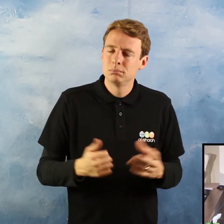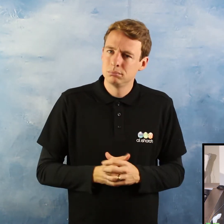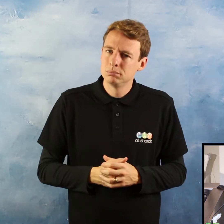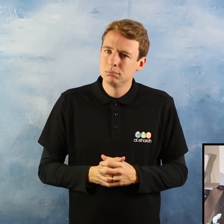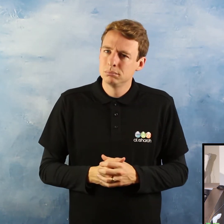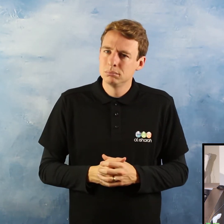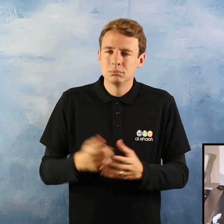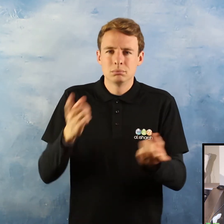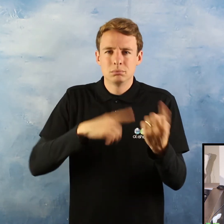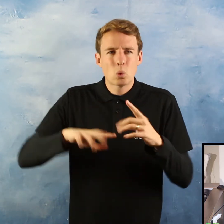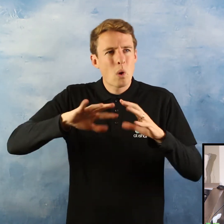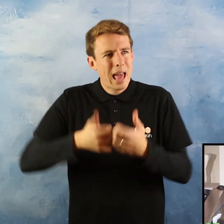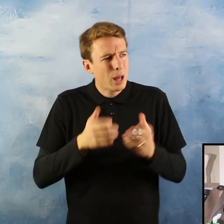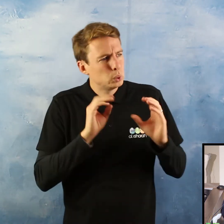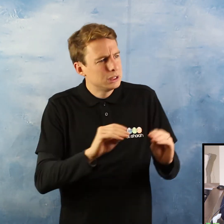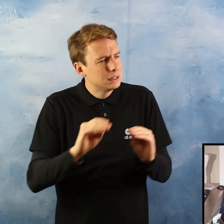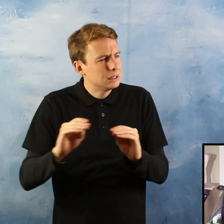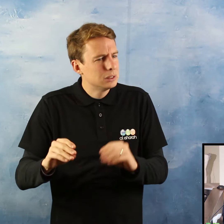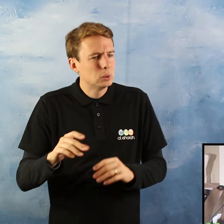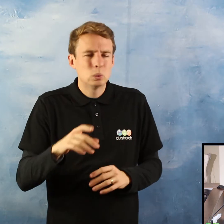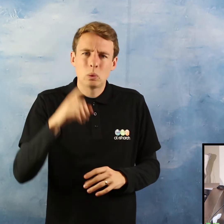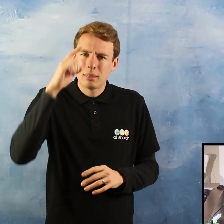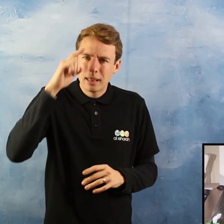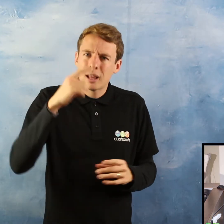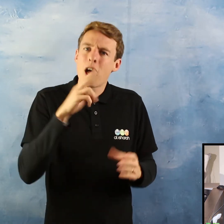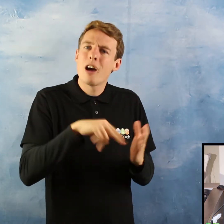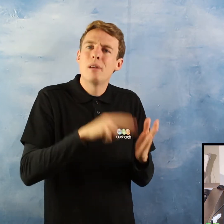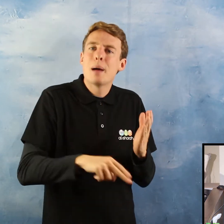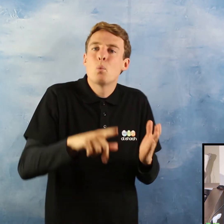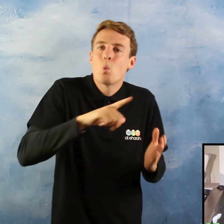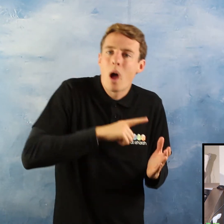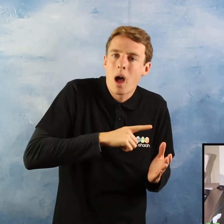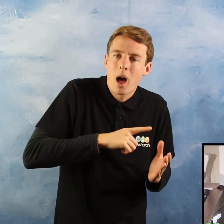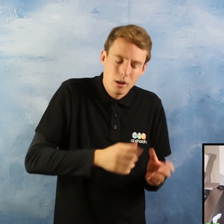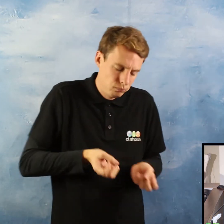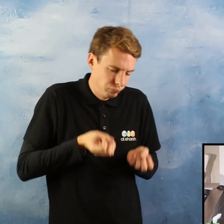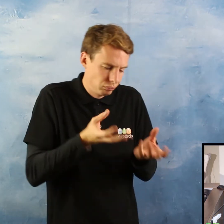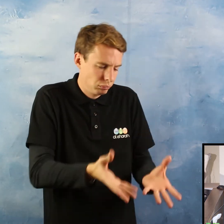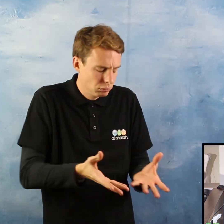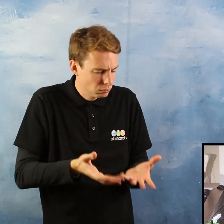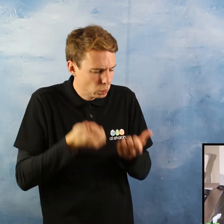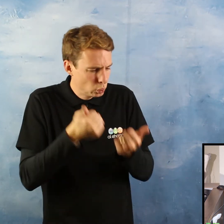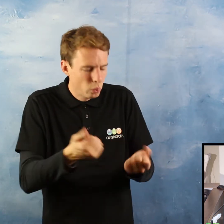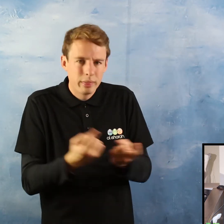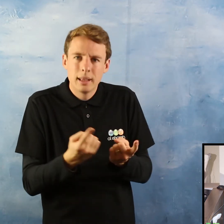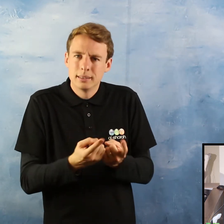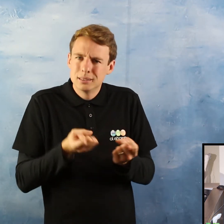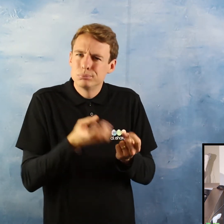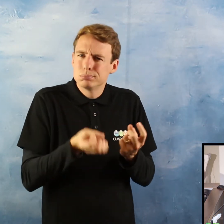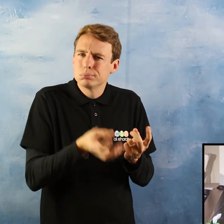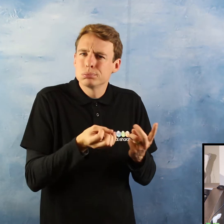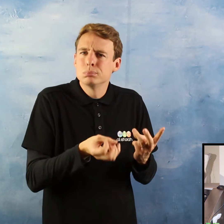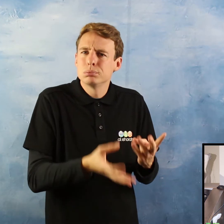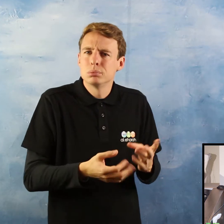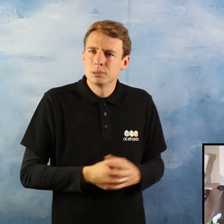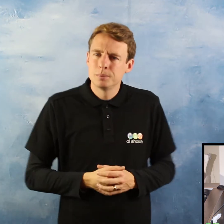life. So that is the way we have to really teach our kids, our children. It's very important. We are sometimes very